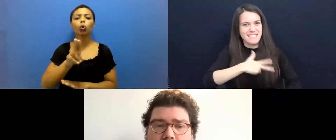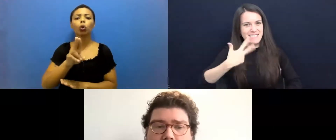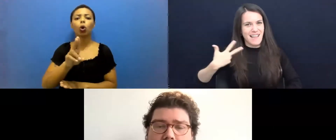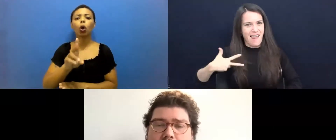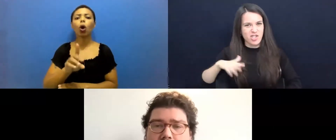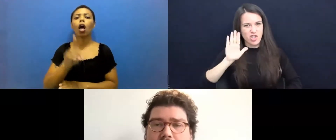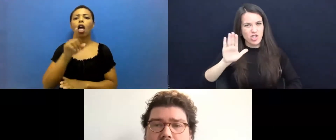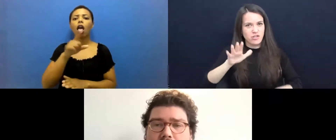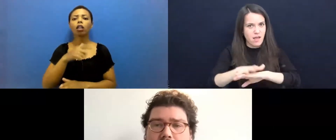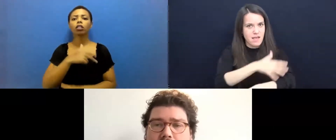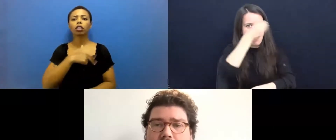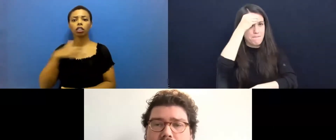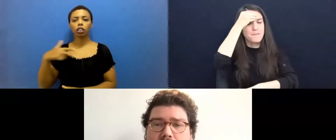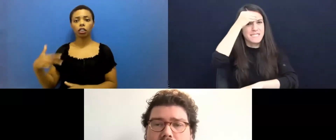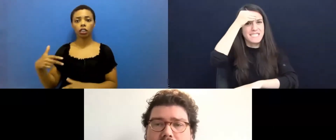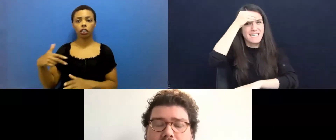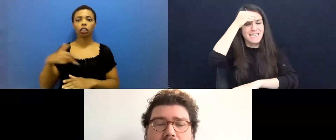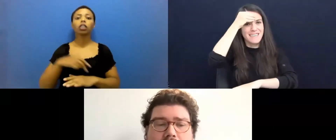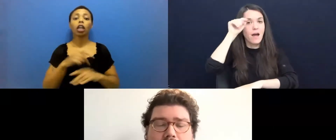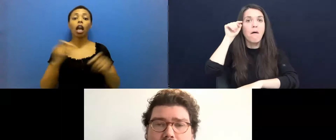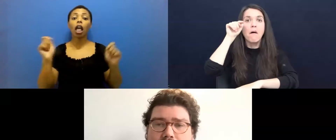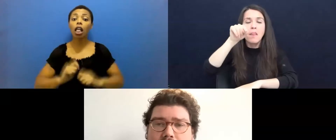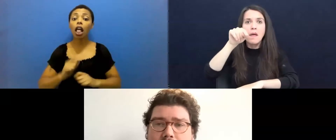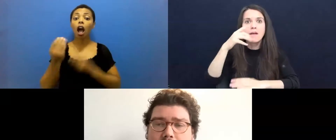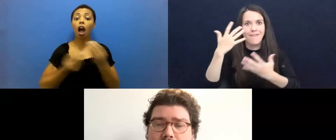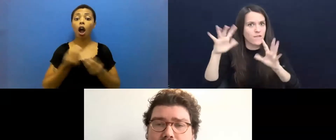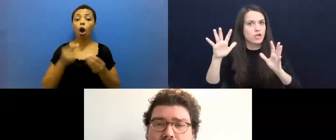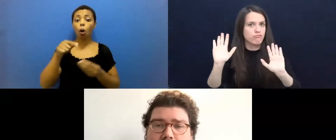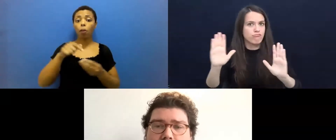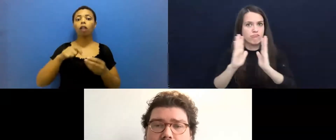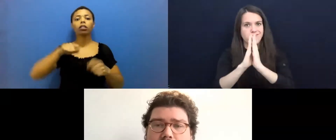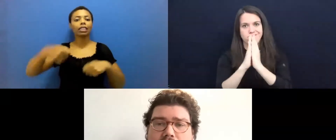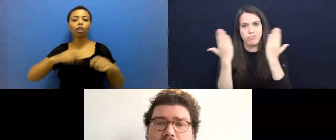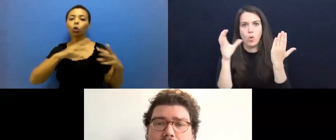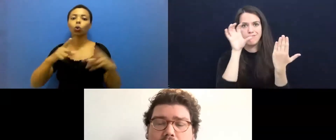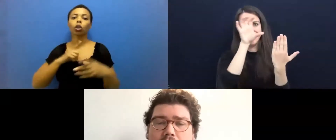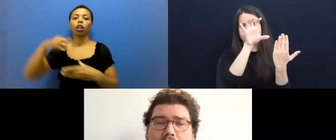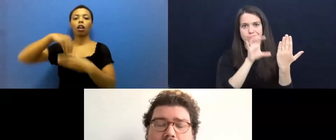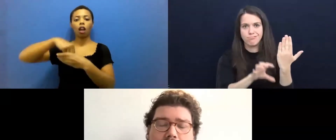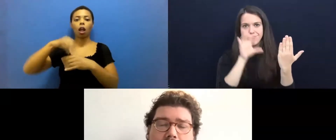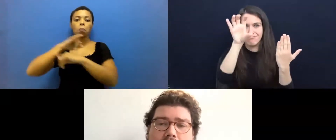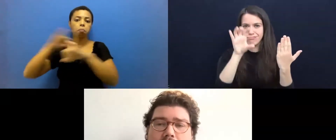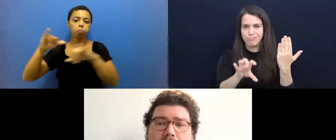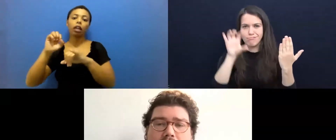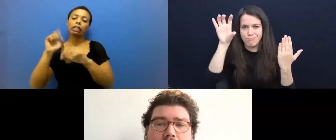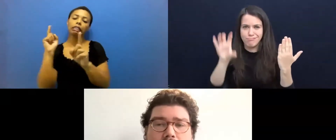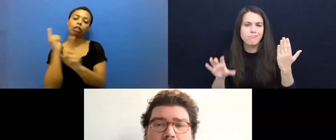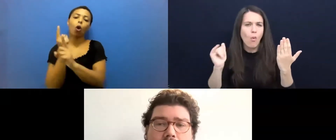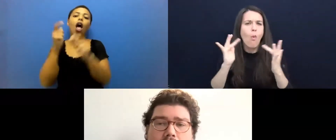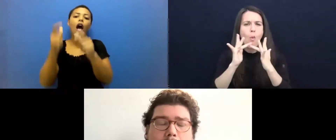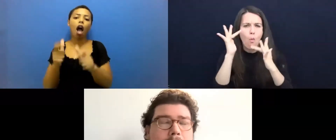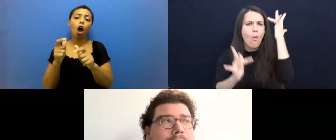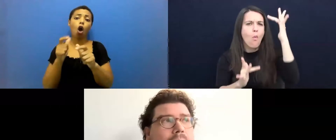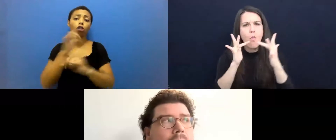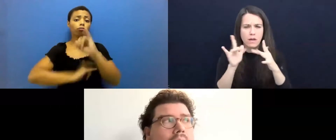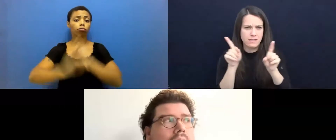signals, and these are existing signals that are published, and you can find them online. I believe